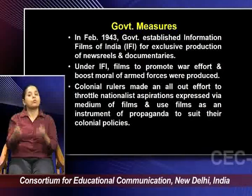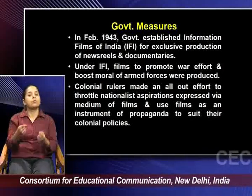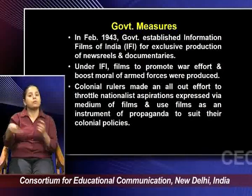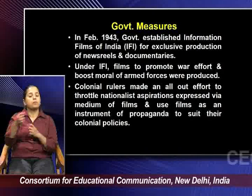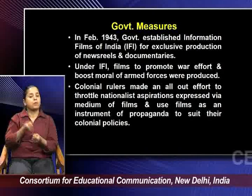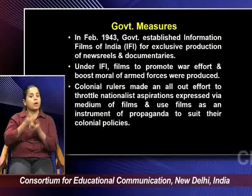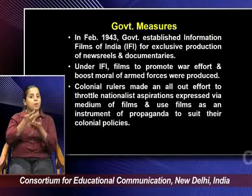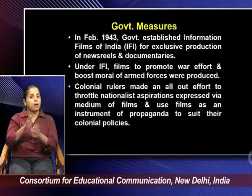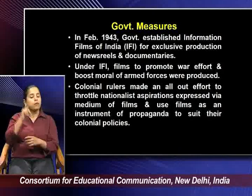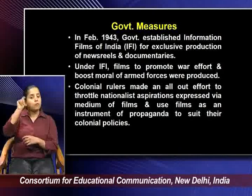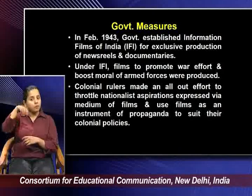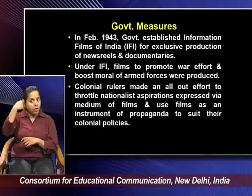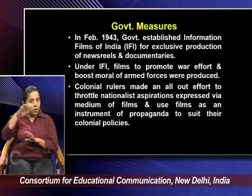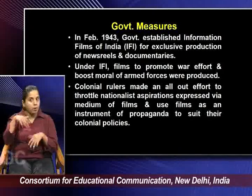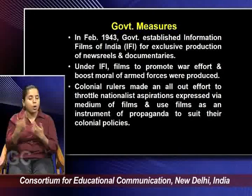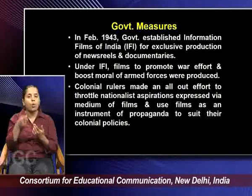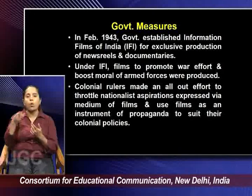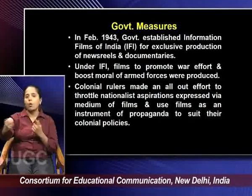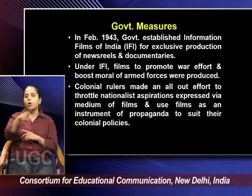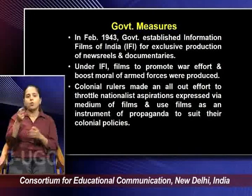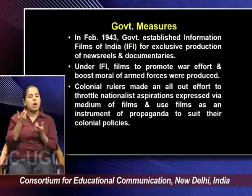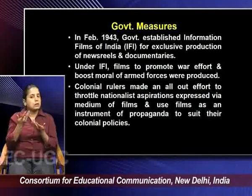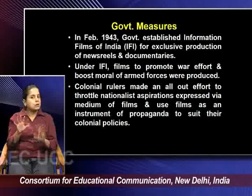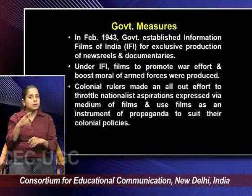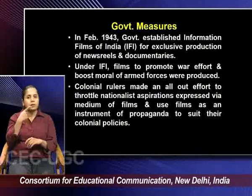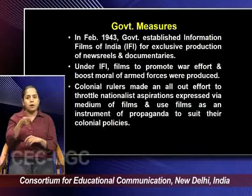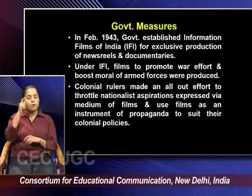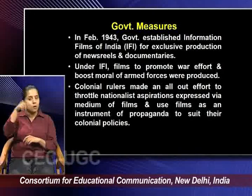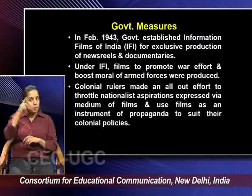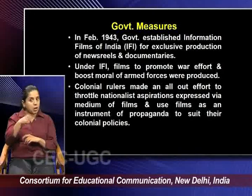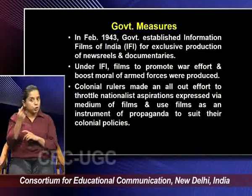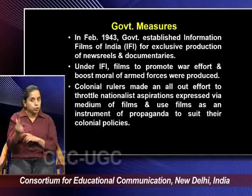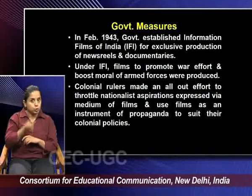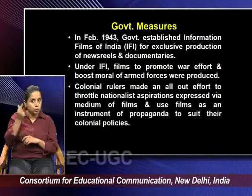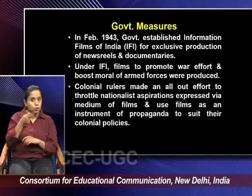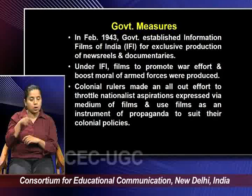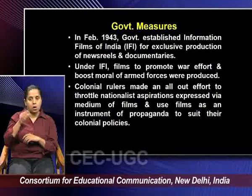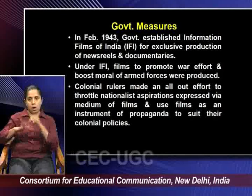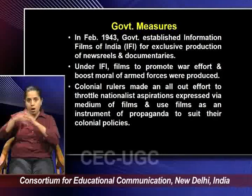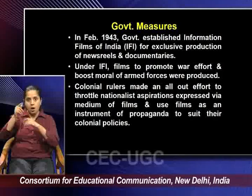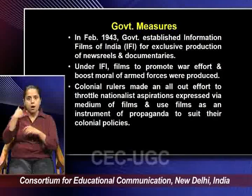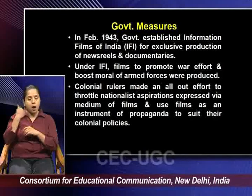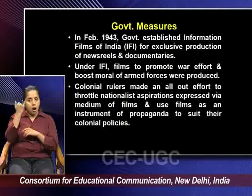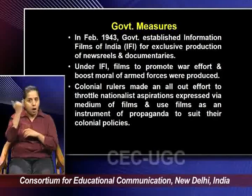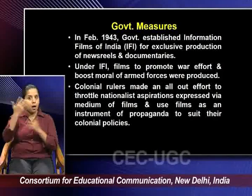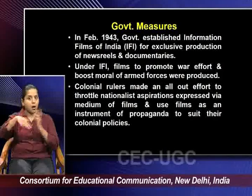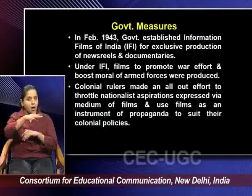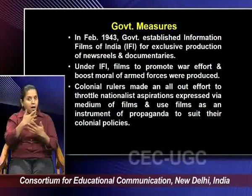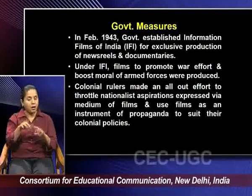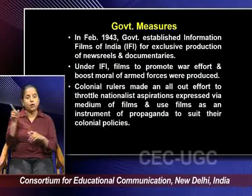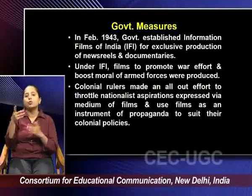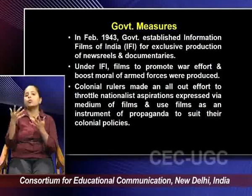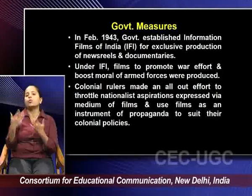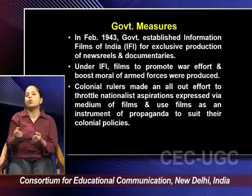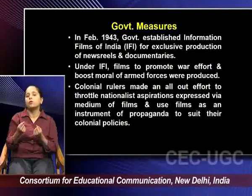expressed through films, and they did not want that films, they should be used as an instrument of propaganda. And they wanted to